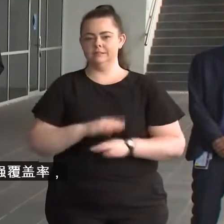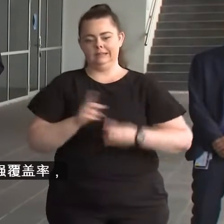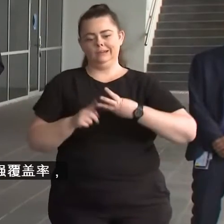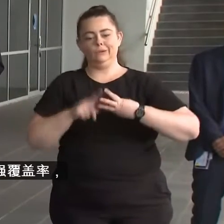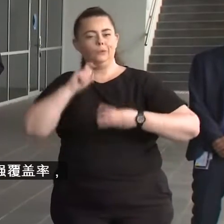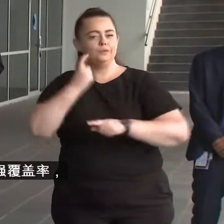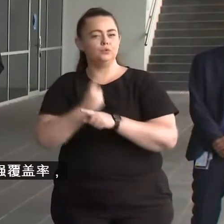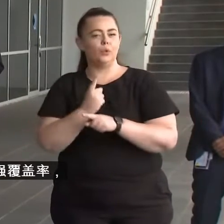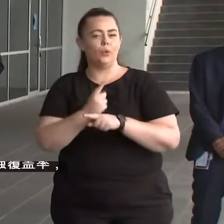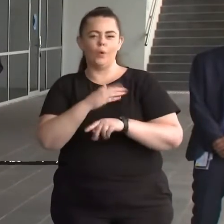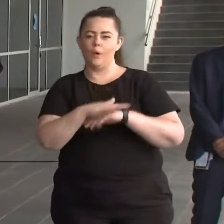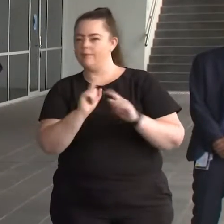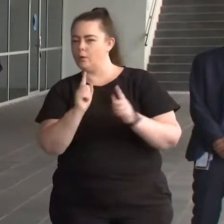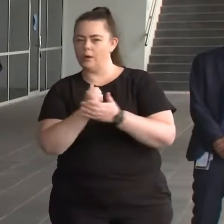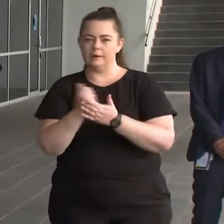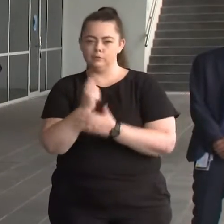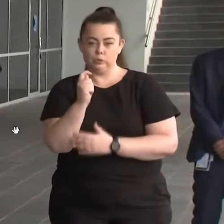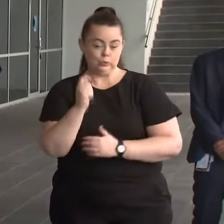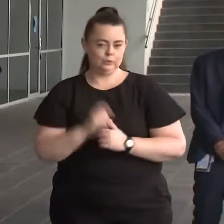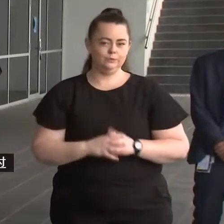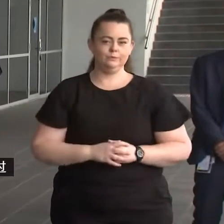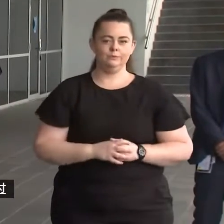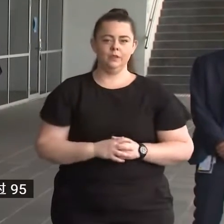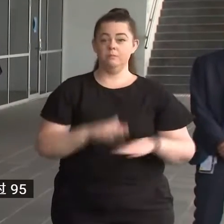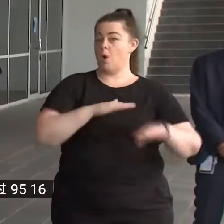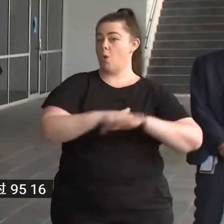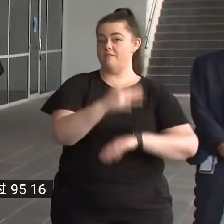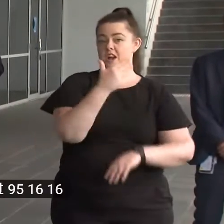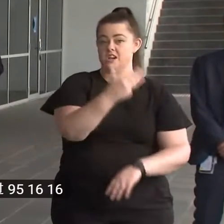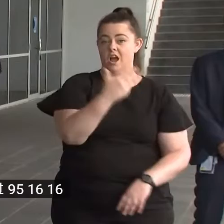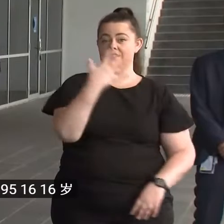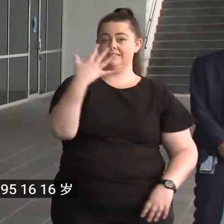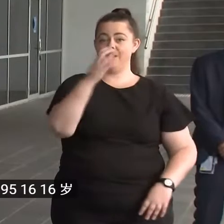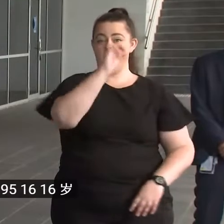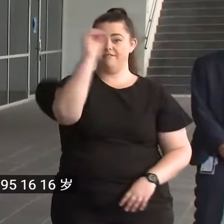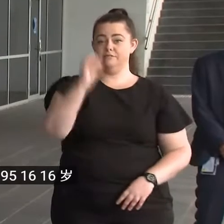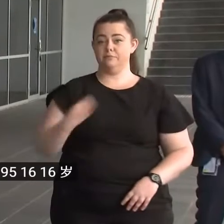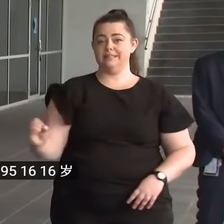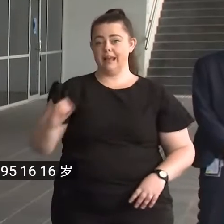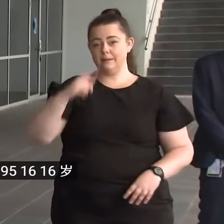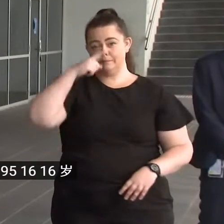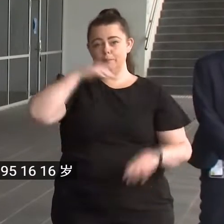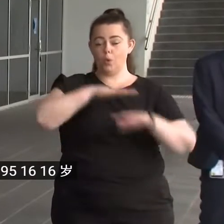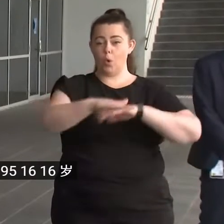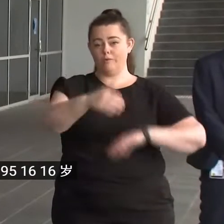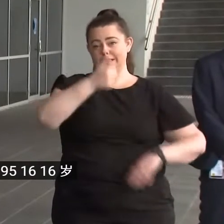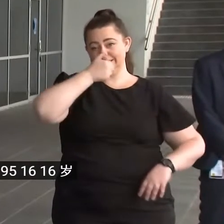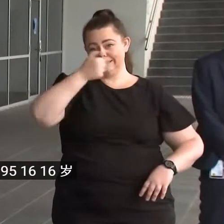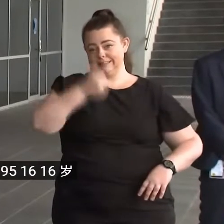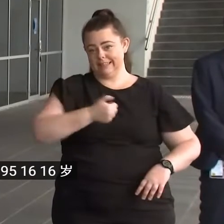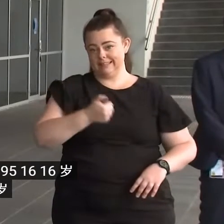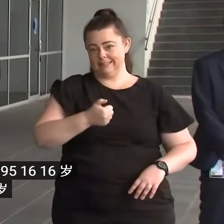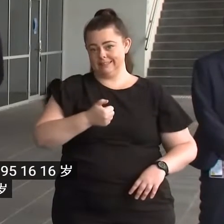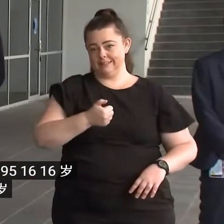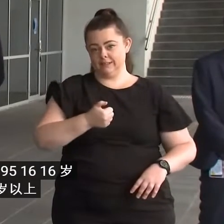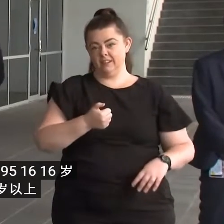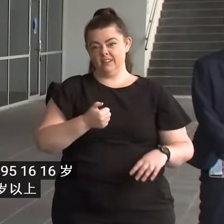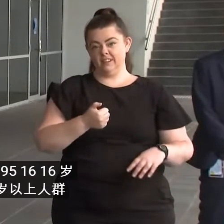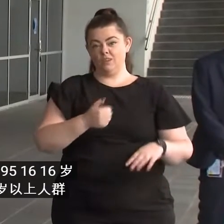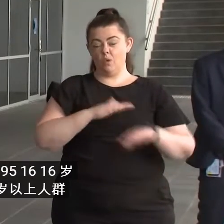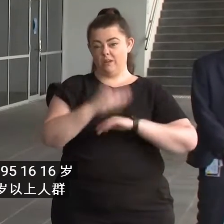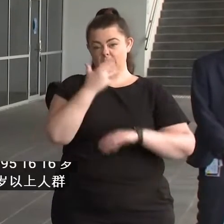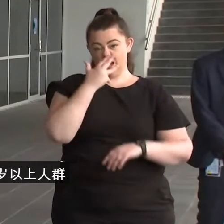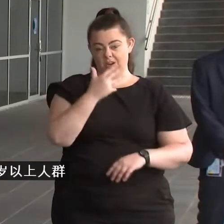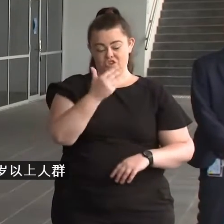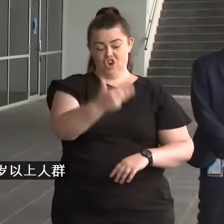we've achieved, but it's great to see that we've got that greater than 95% 16 plus and 93.9% of people